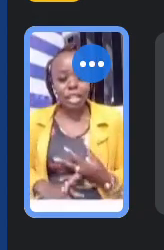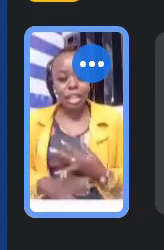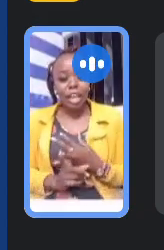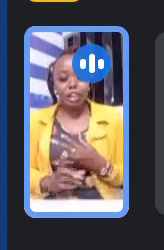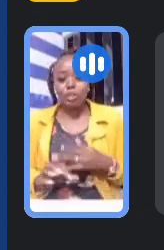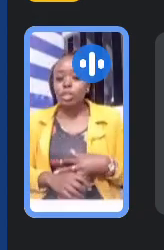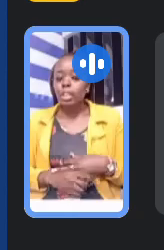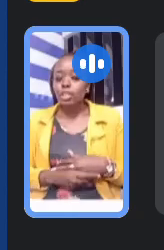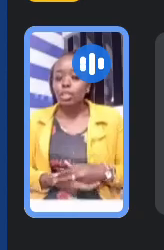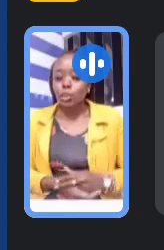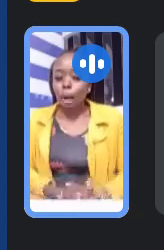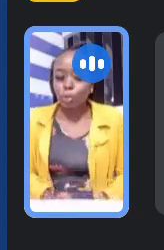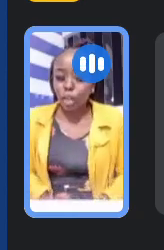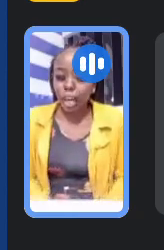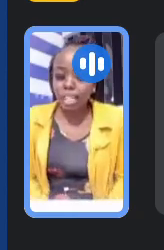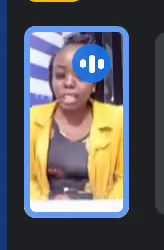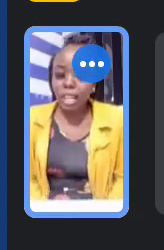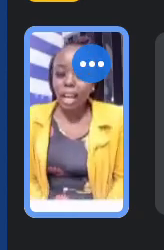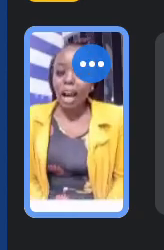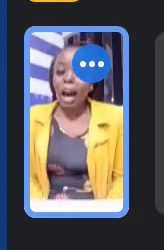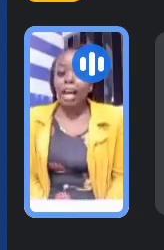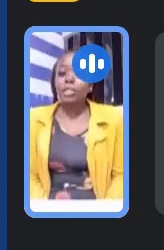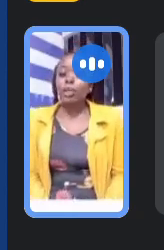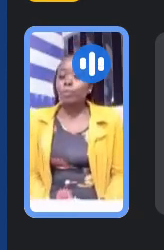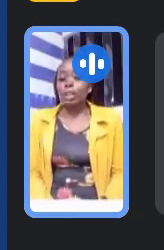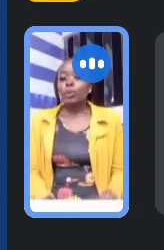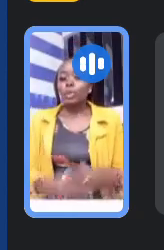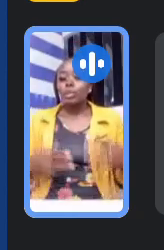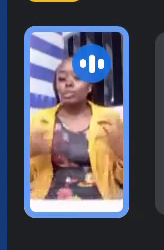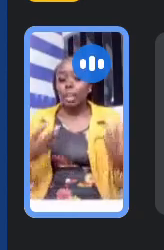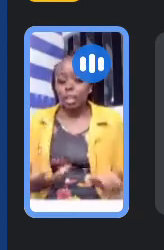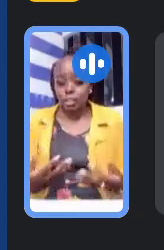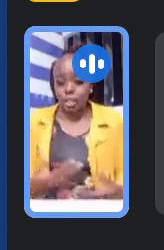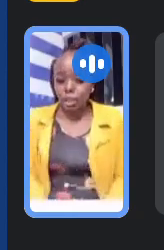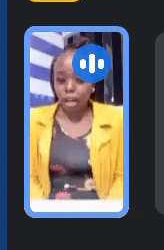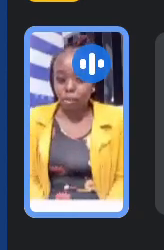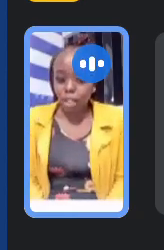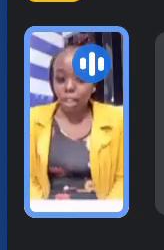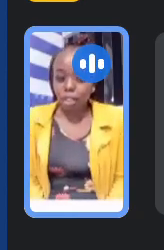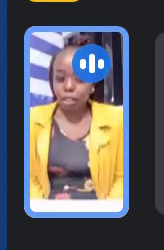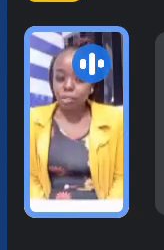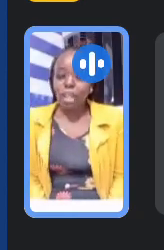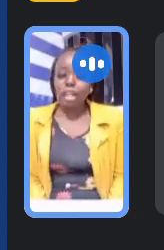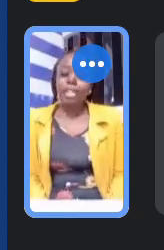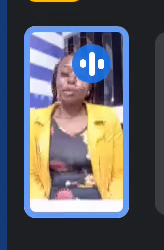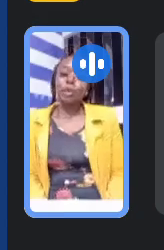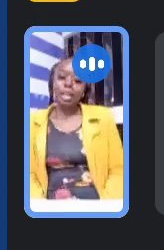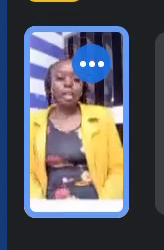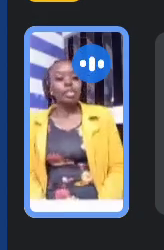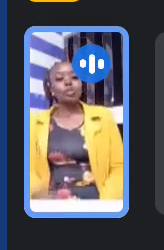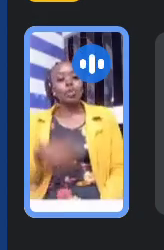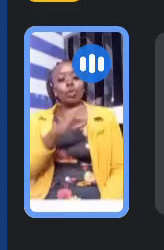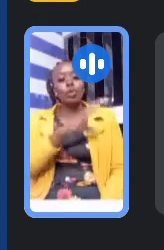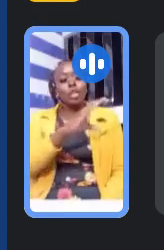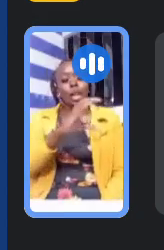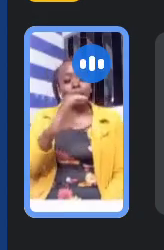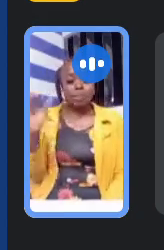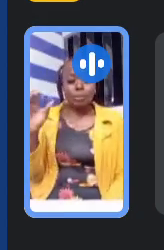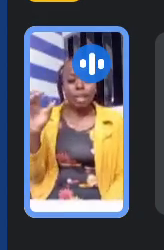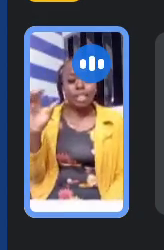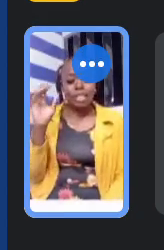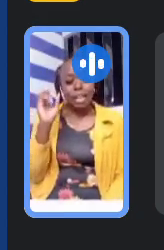numbers, and also there is also a bonus topic, which you'll find out as we come to the end of the week. So,